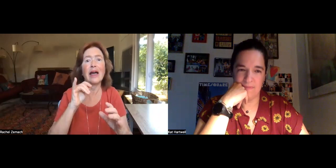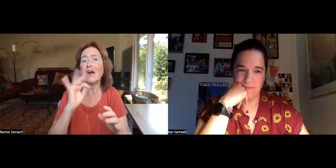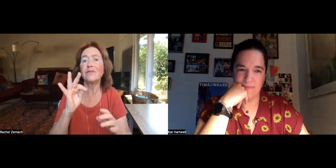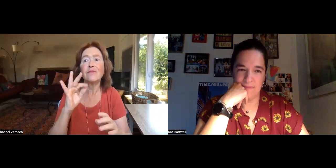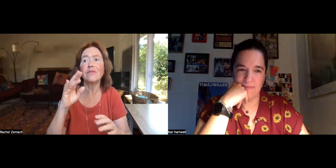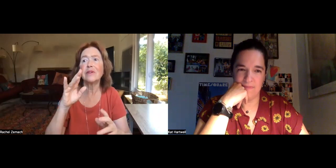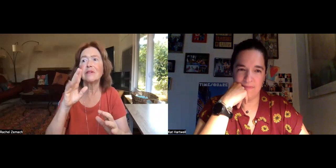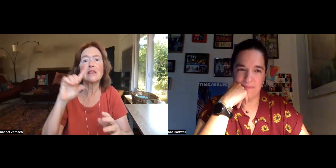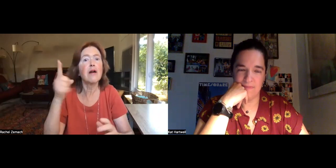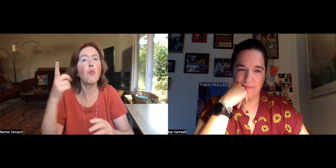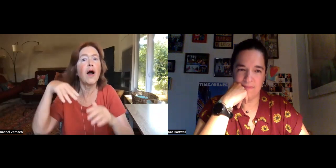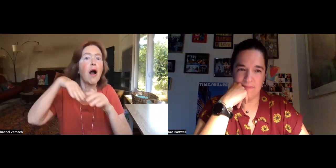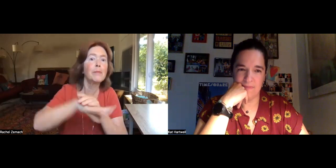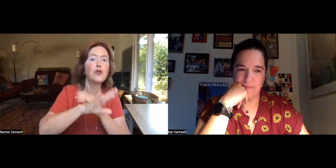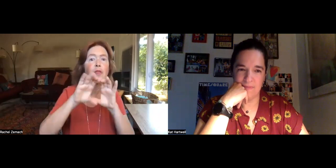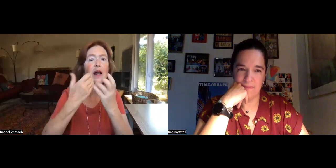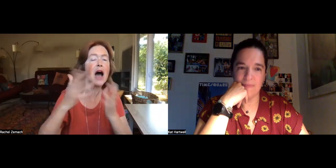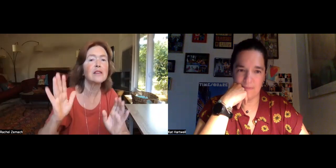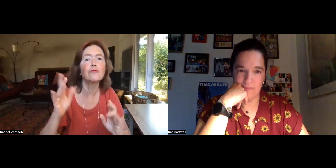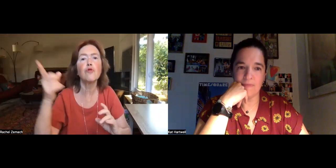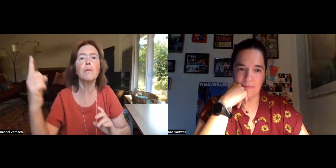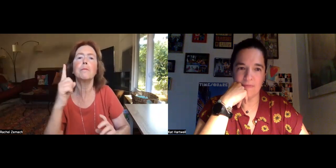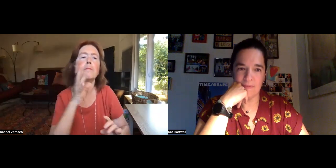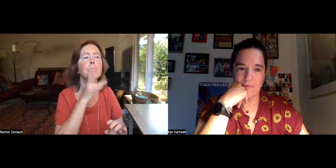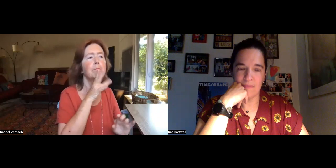If someone come into the classroom,